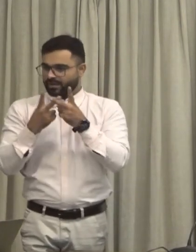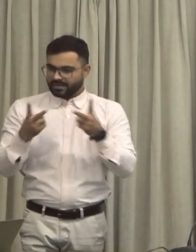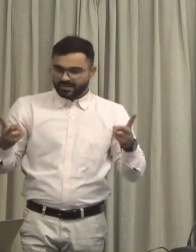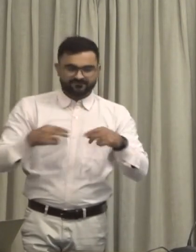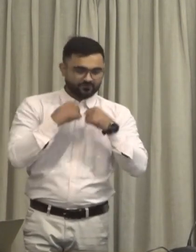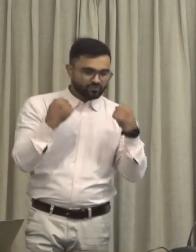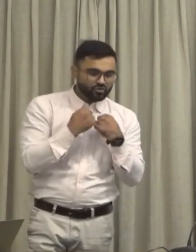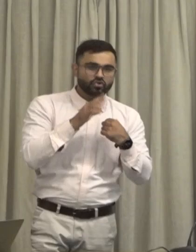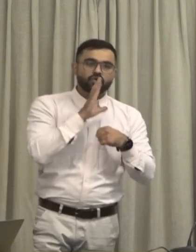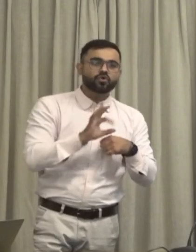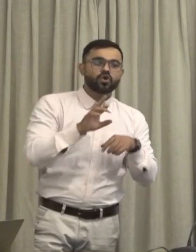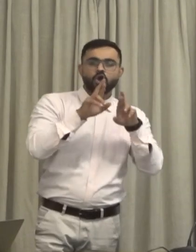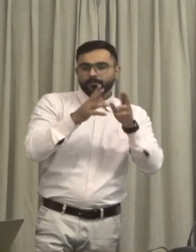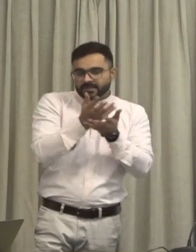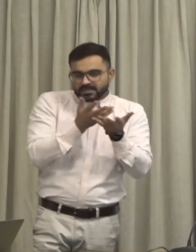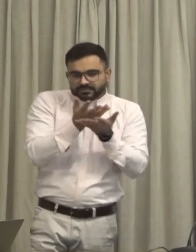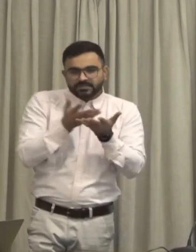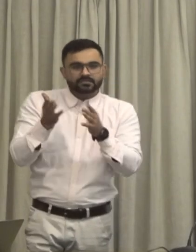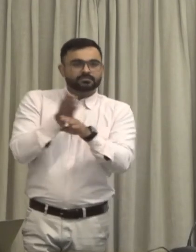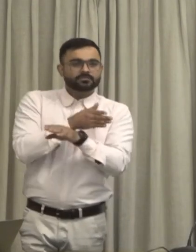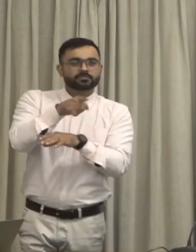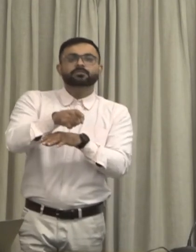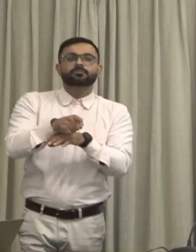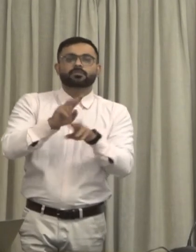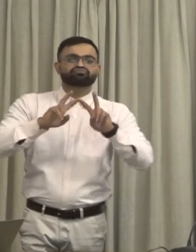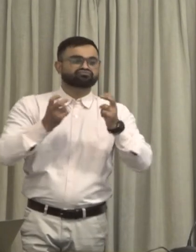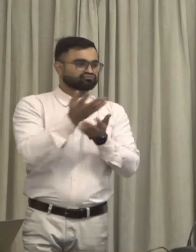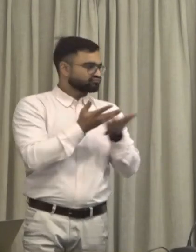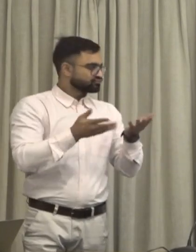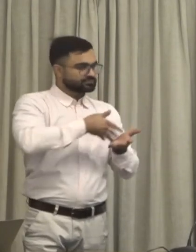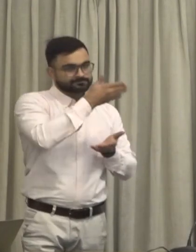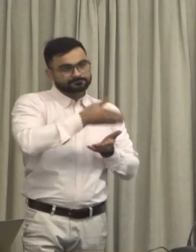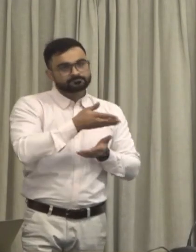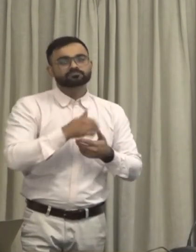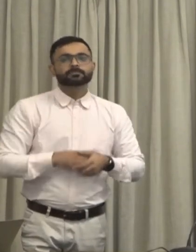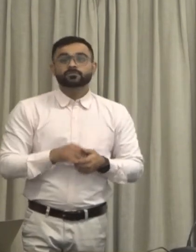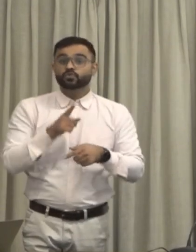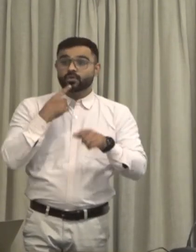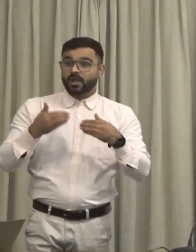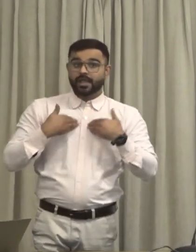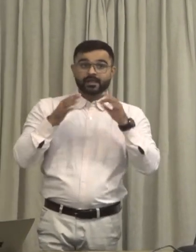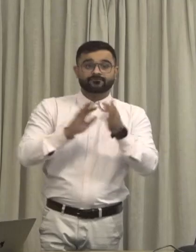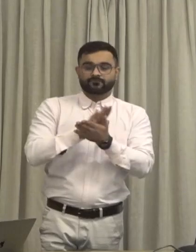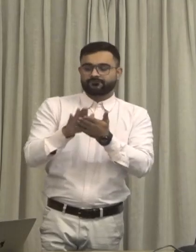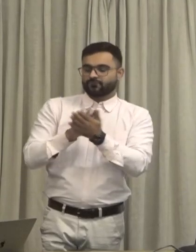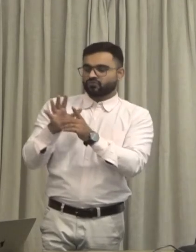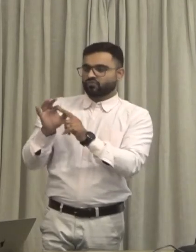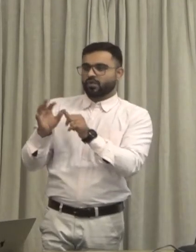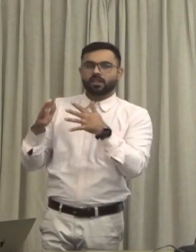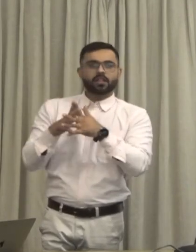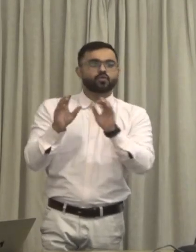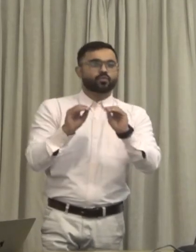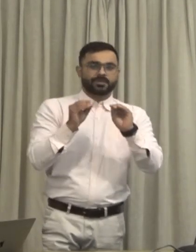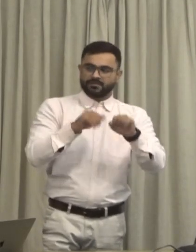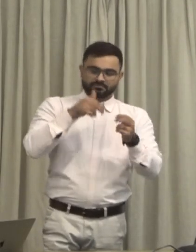between actions and omissions. And I hope to discuss that with all my panelists who happily have nothing to do with the law